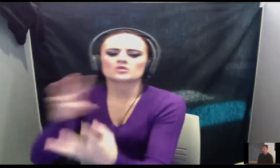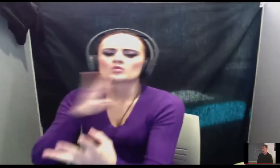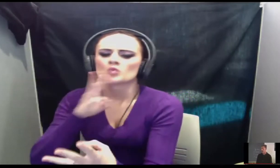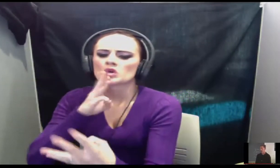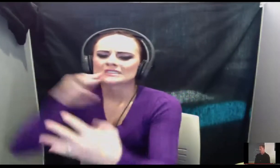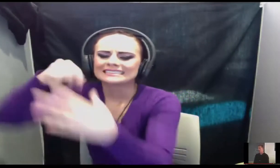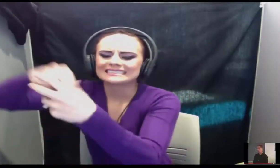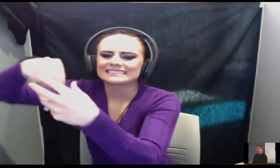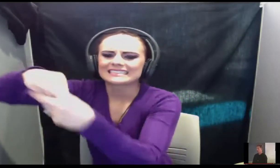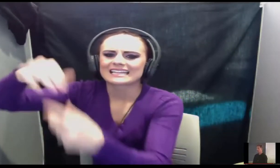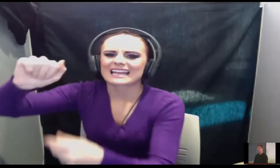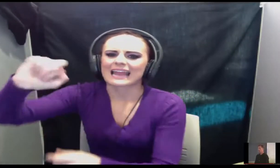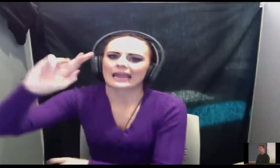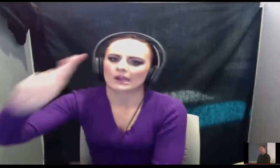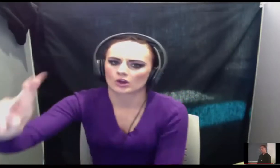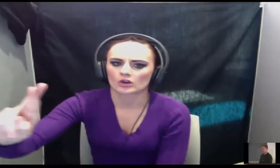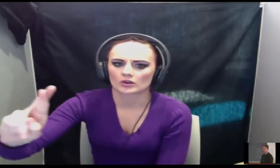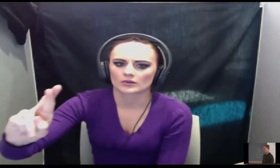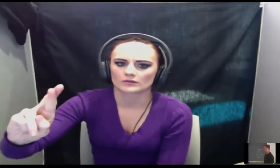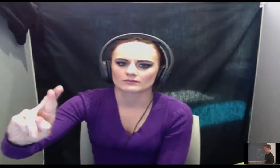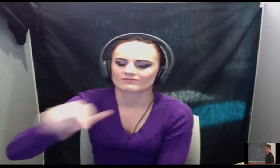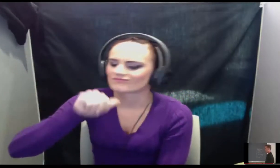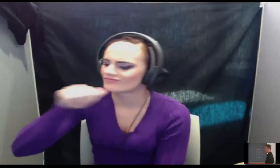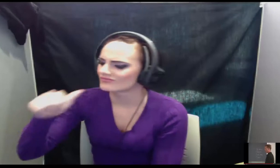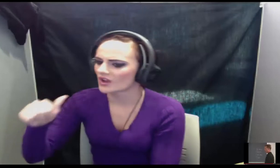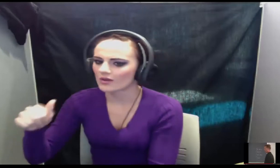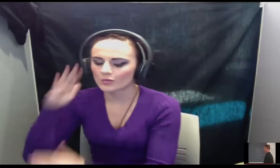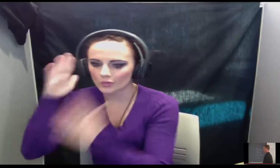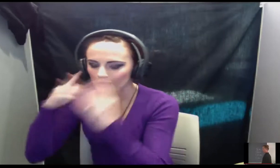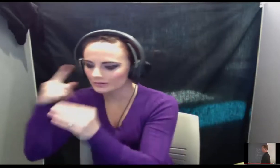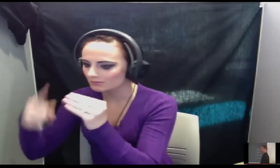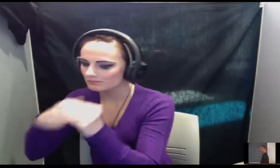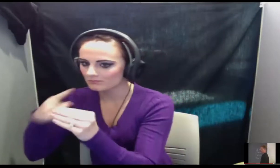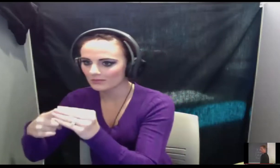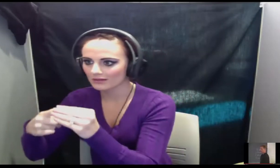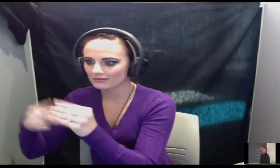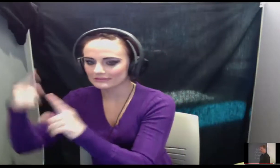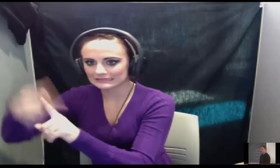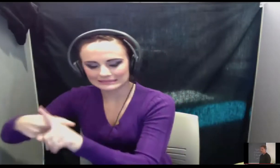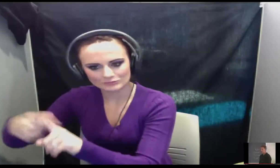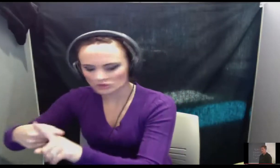with how much water or water vapor that air can hold at that time.